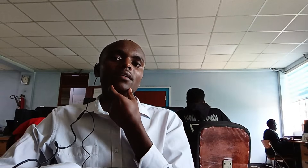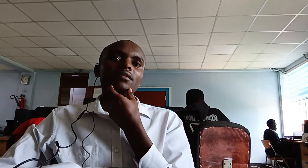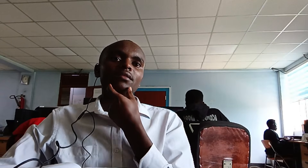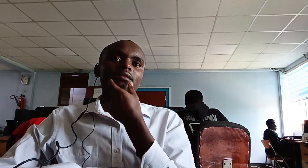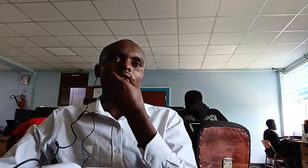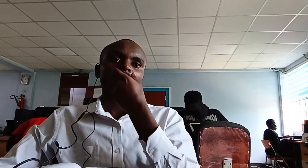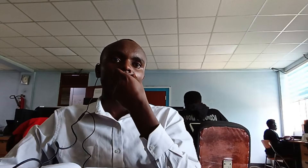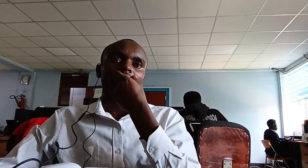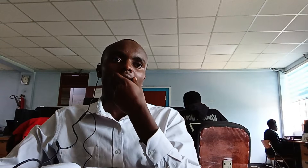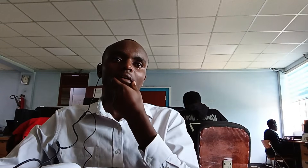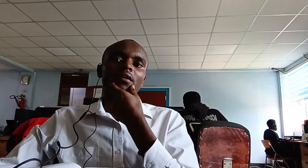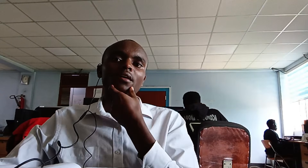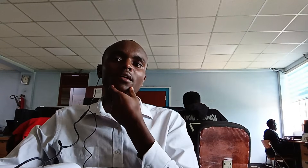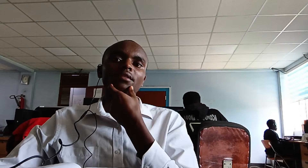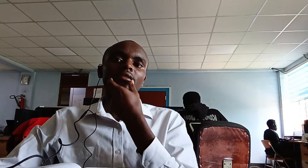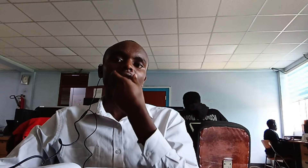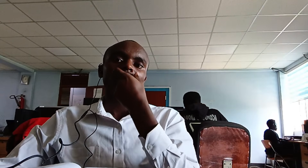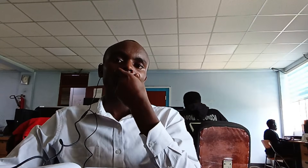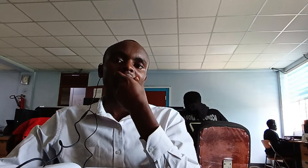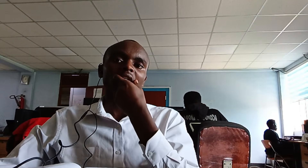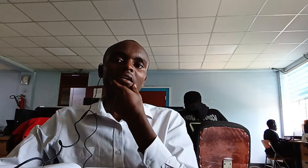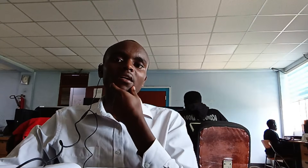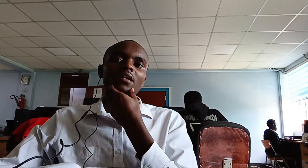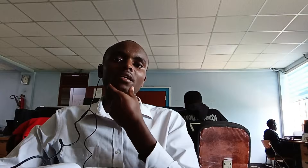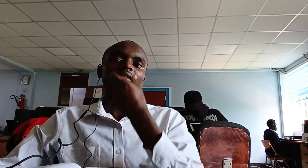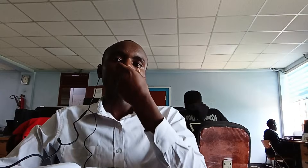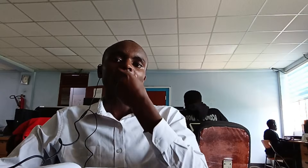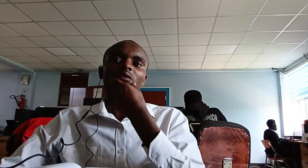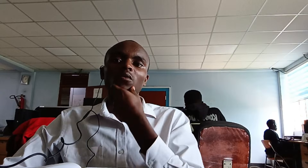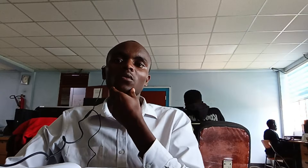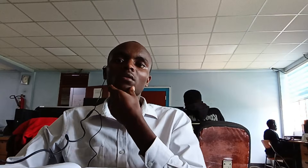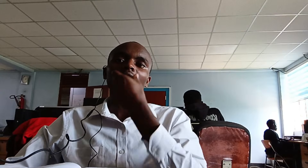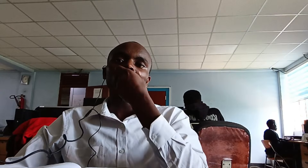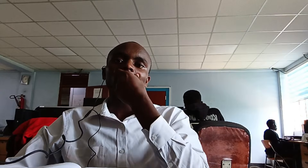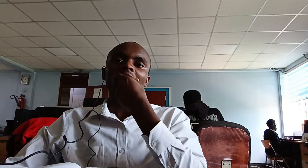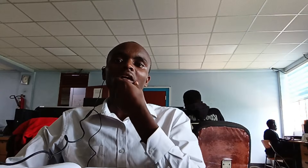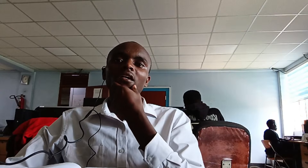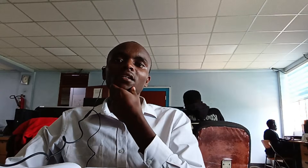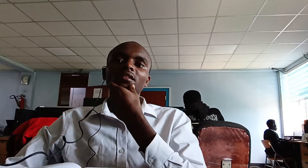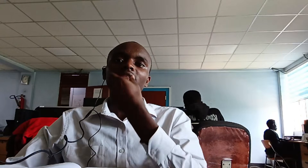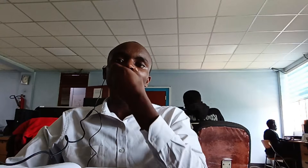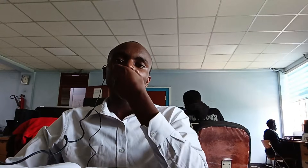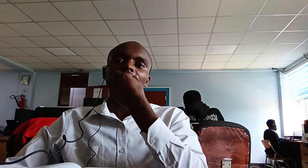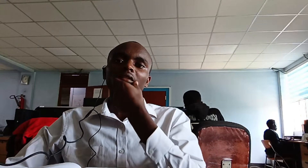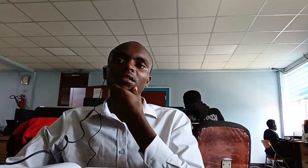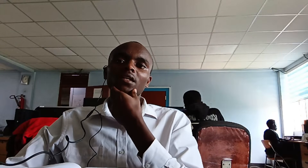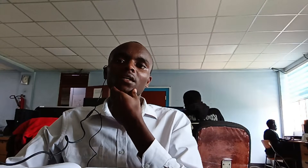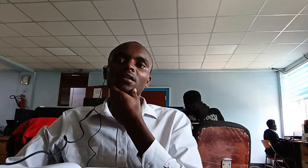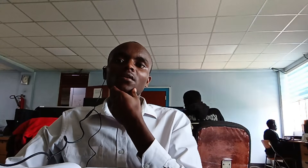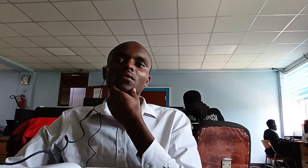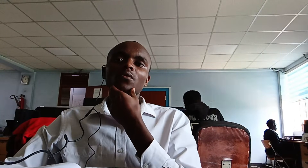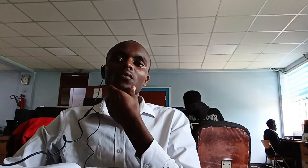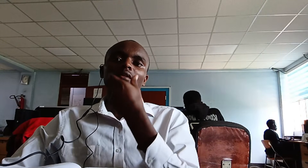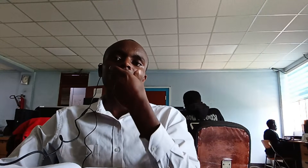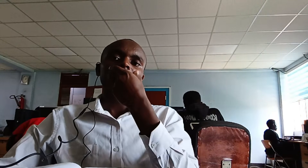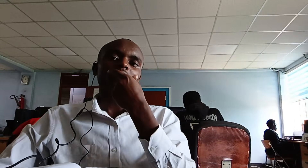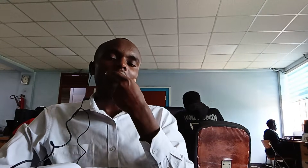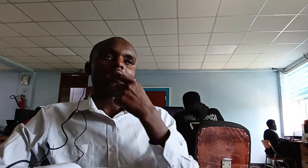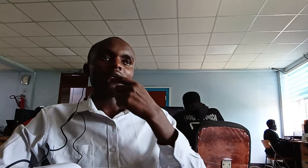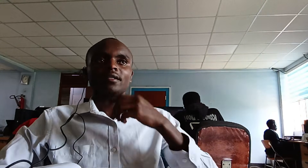Age, age, age, old, age, old. Like